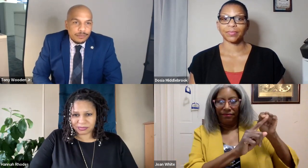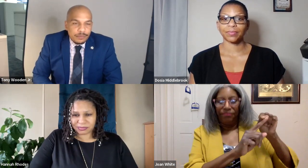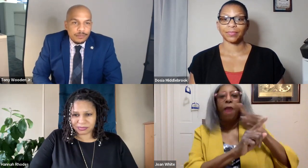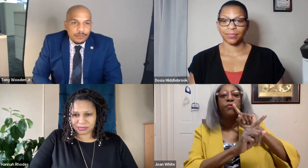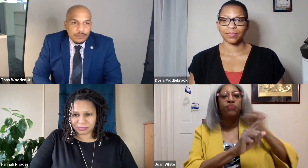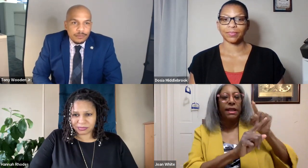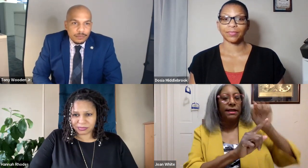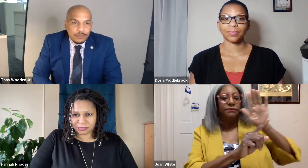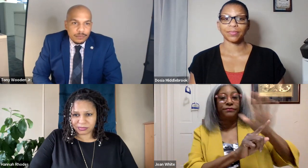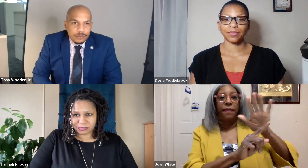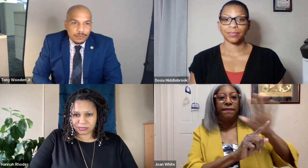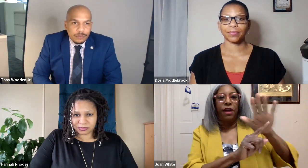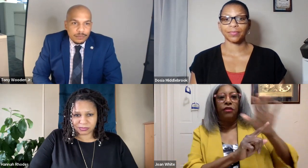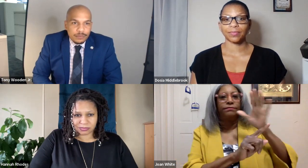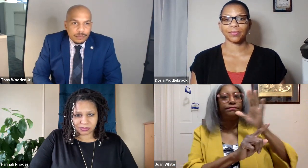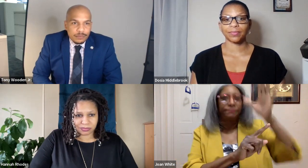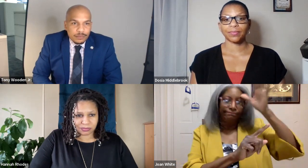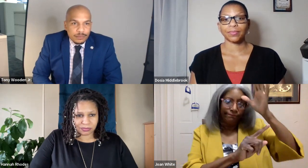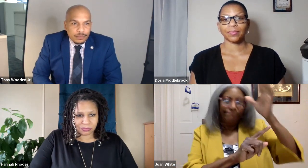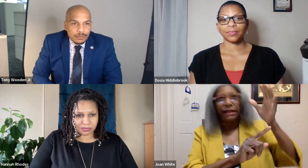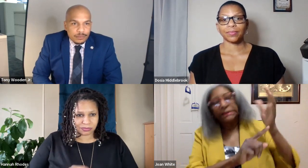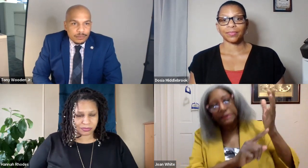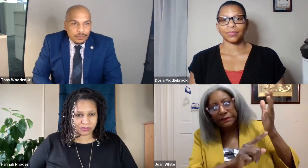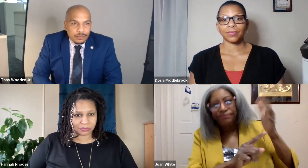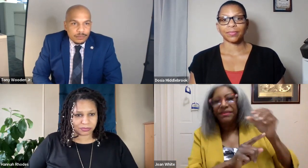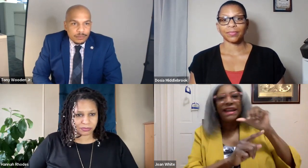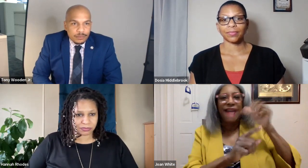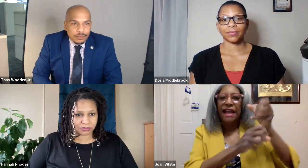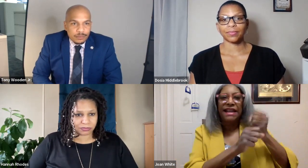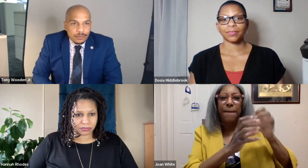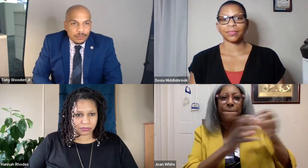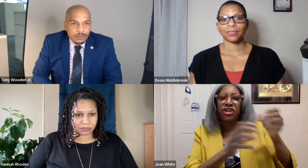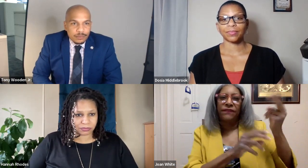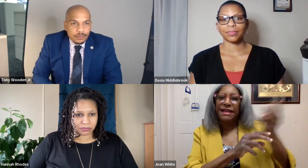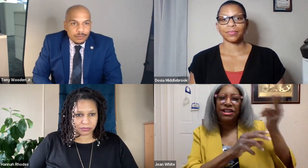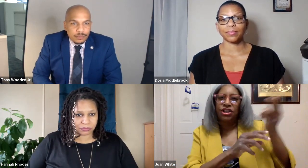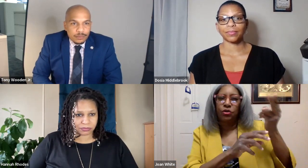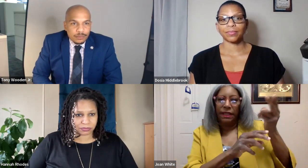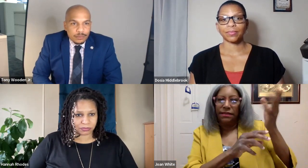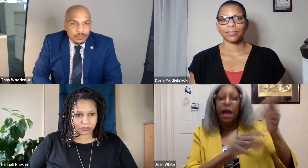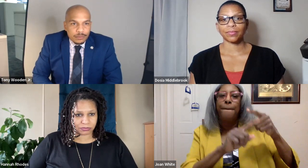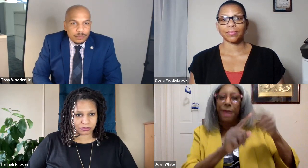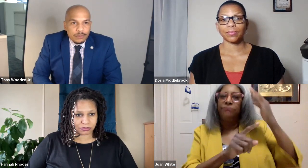the Patterns family, the mother and father, the Patterson